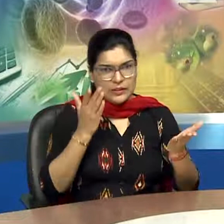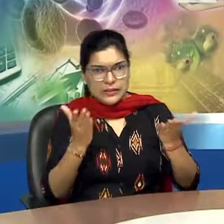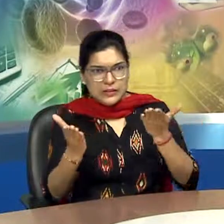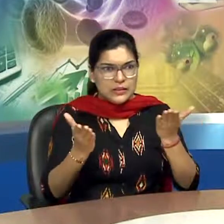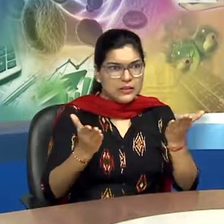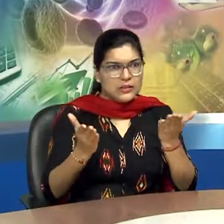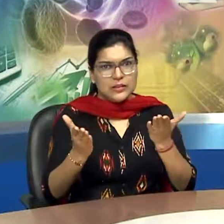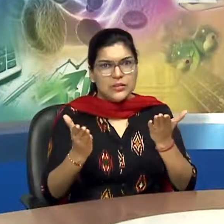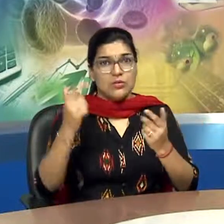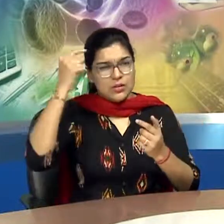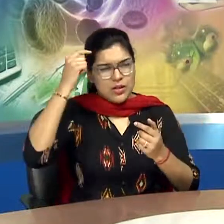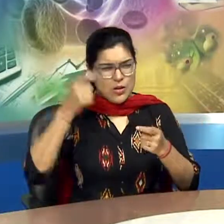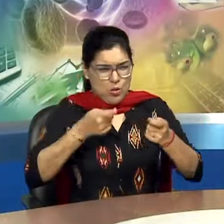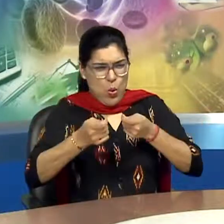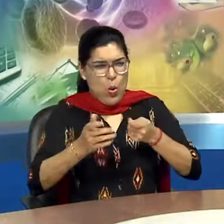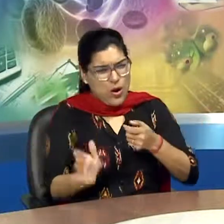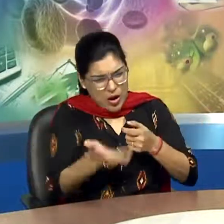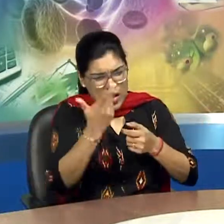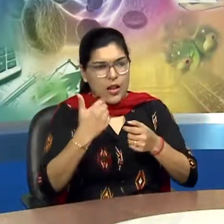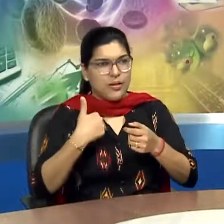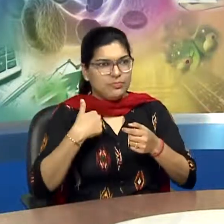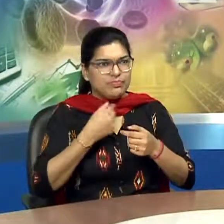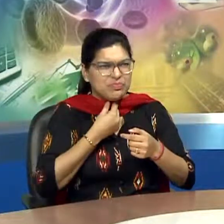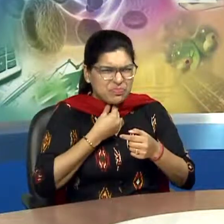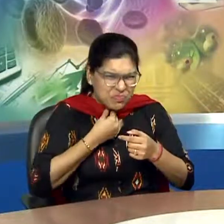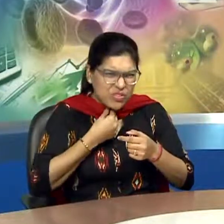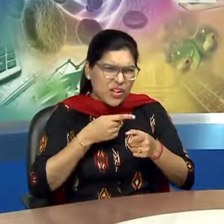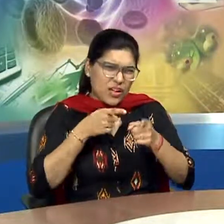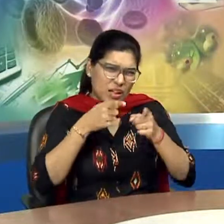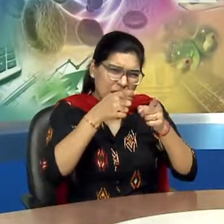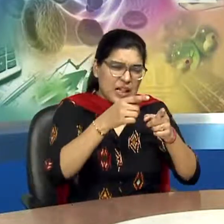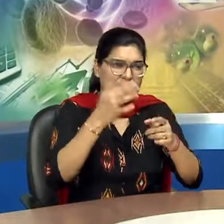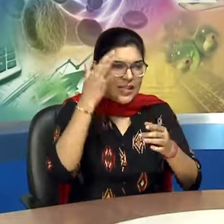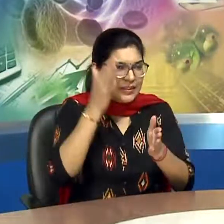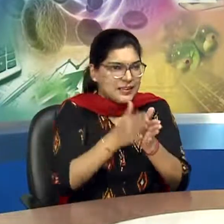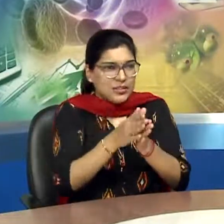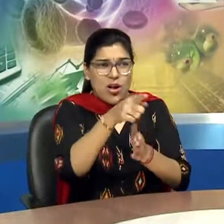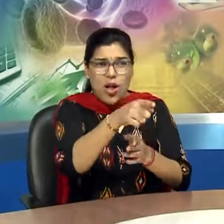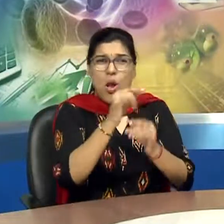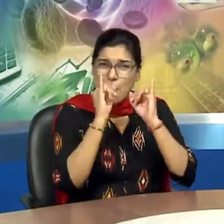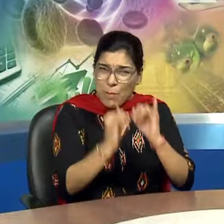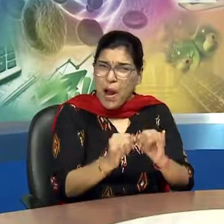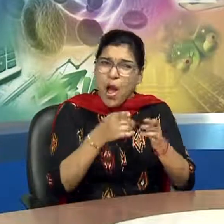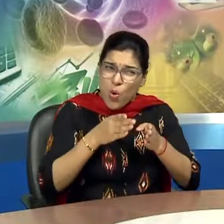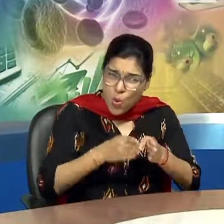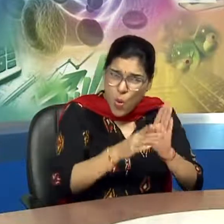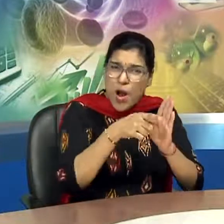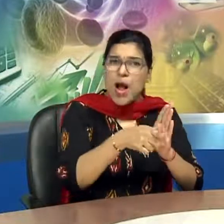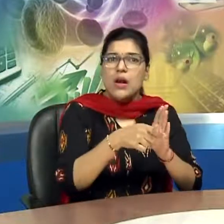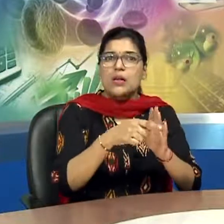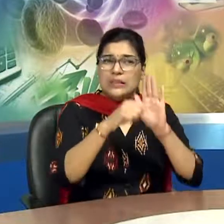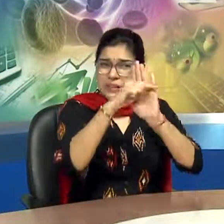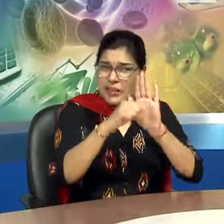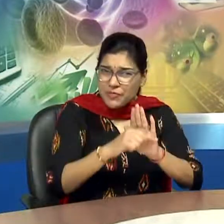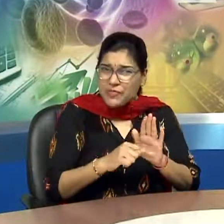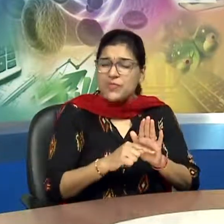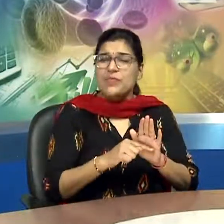Sometimes we are confused to choose the path, whether we should go to the right or whether we should go to the bad, or you can